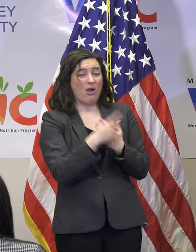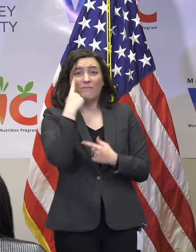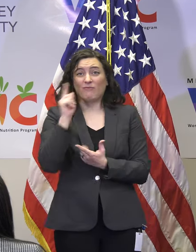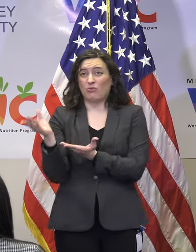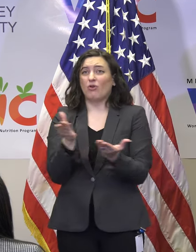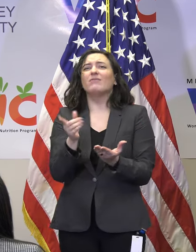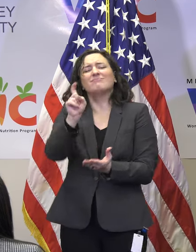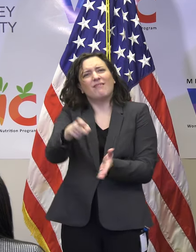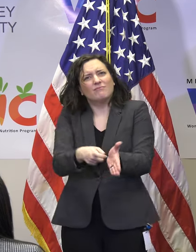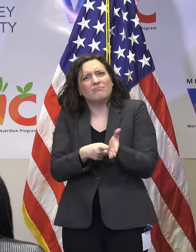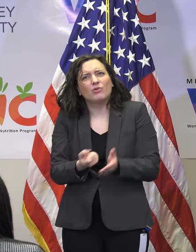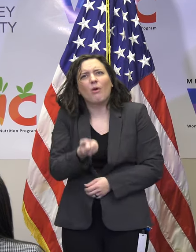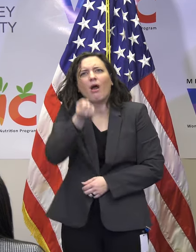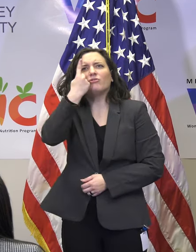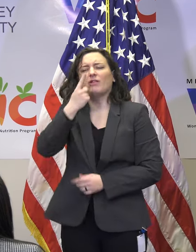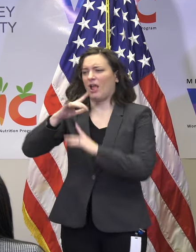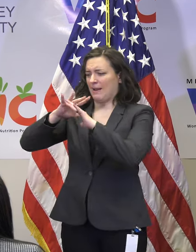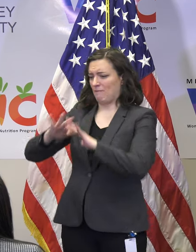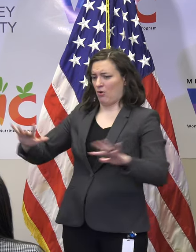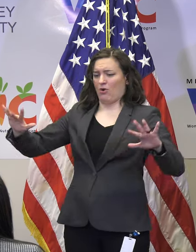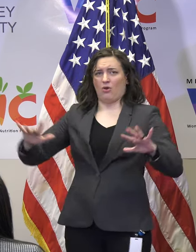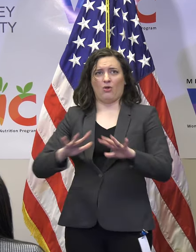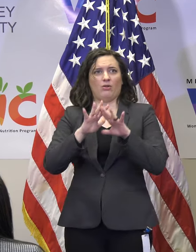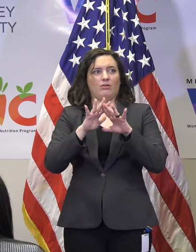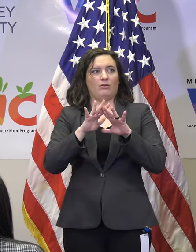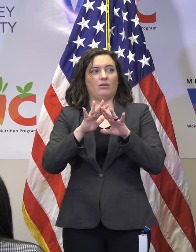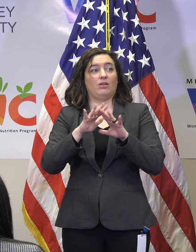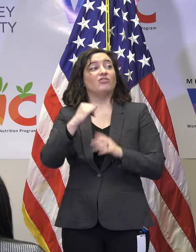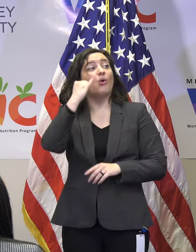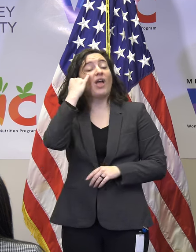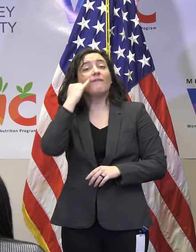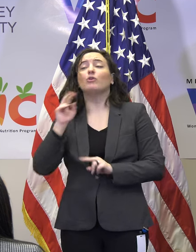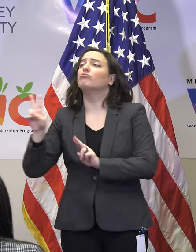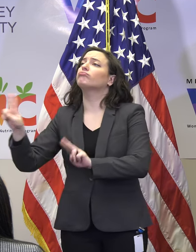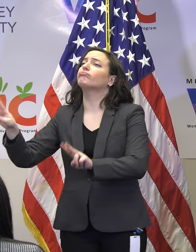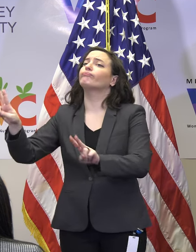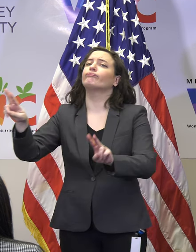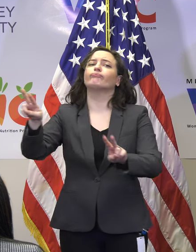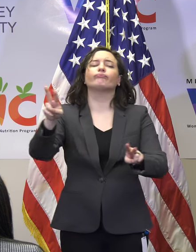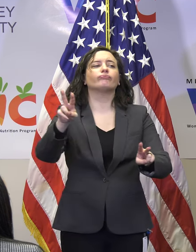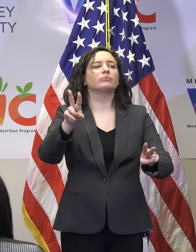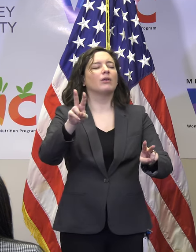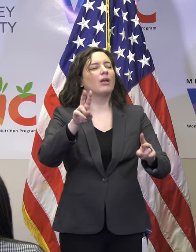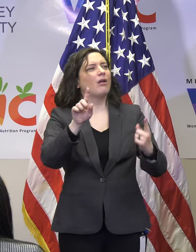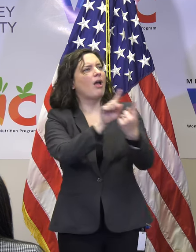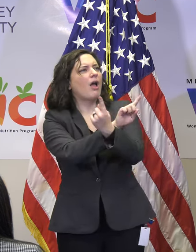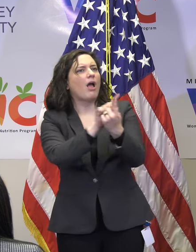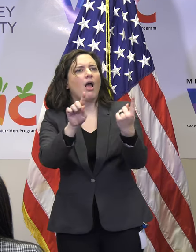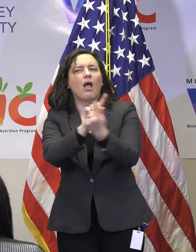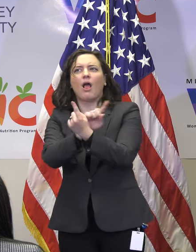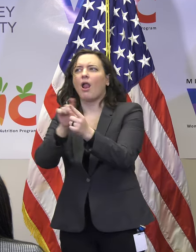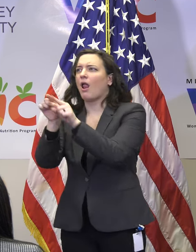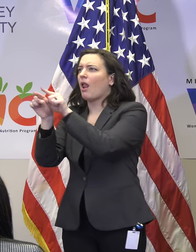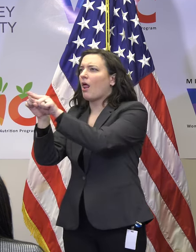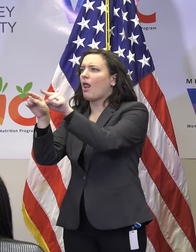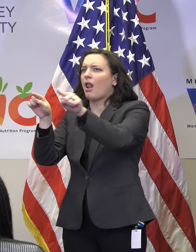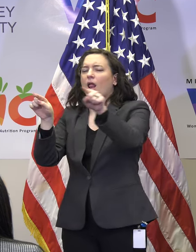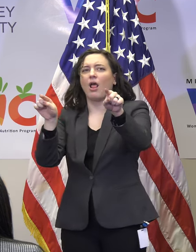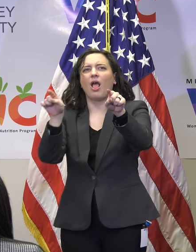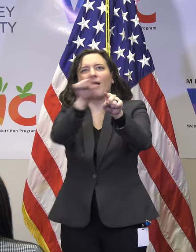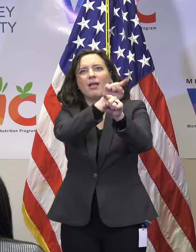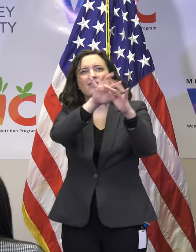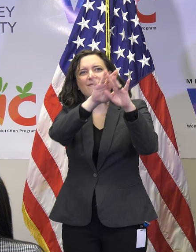And so if you travel around this particular clinic, you're going to see individuals who can relate to the population centers in this